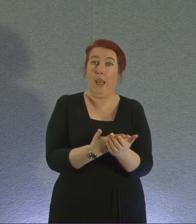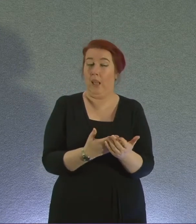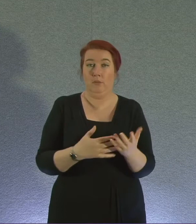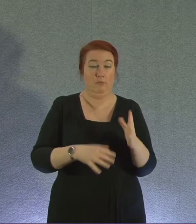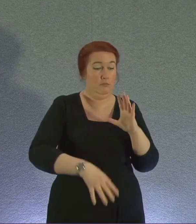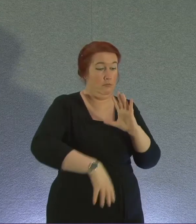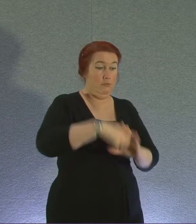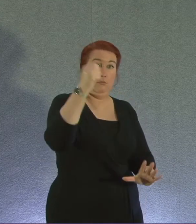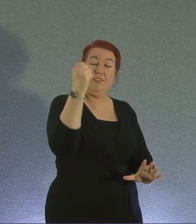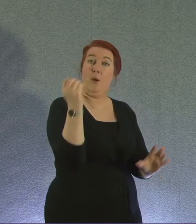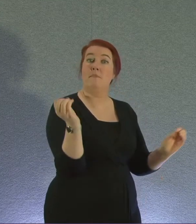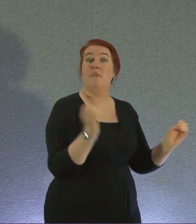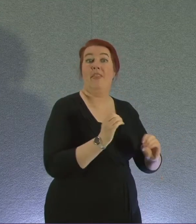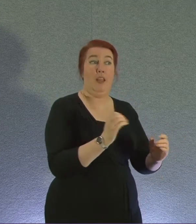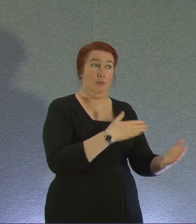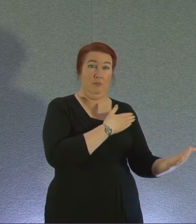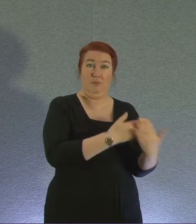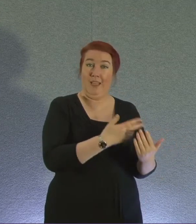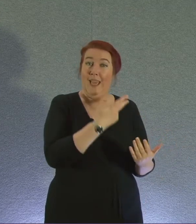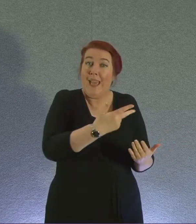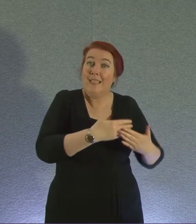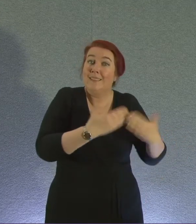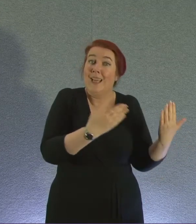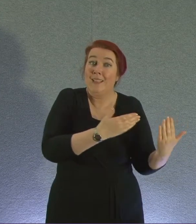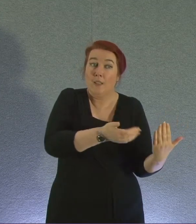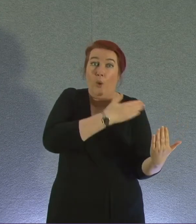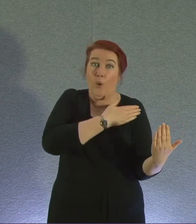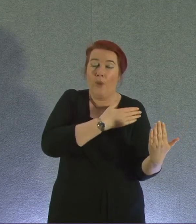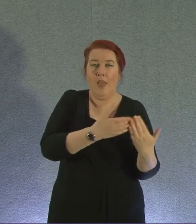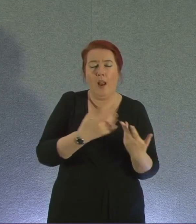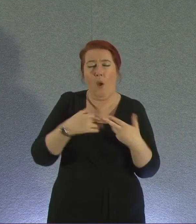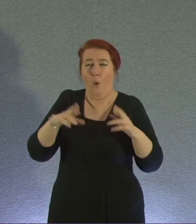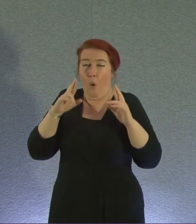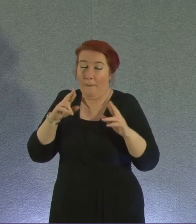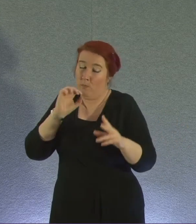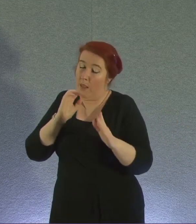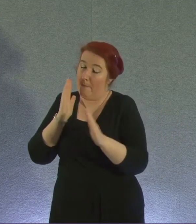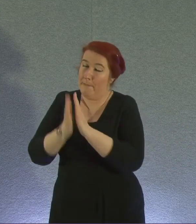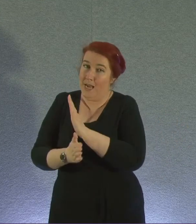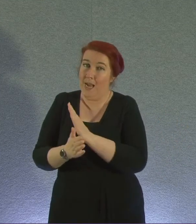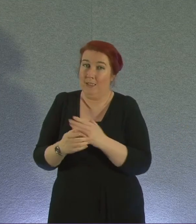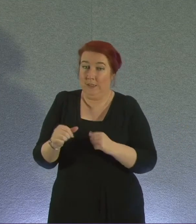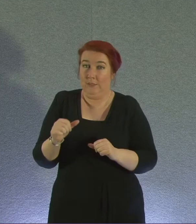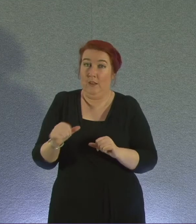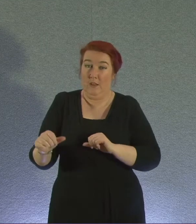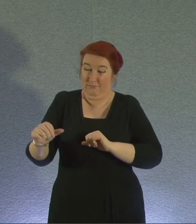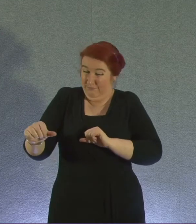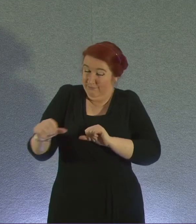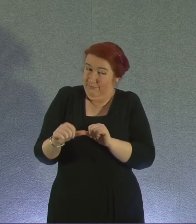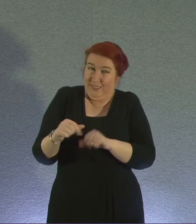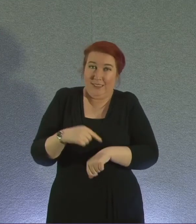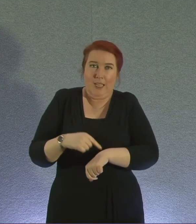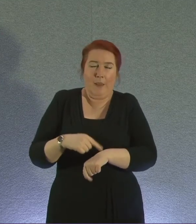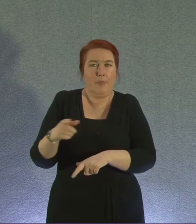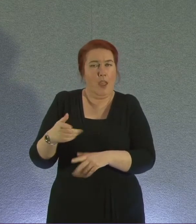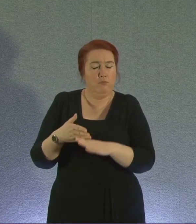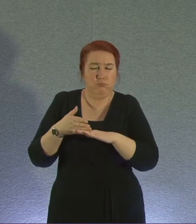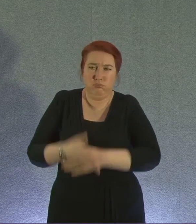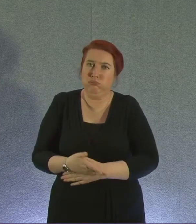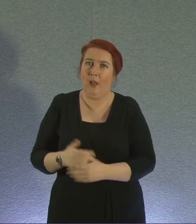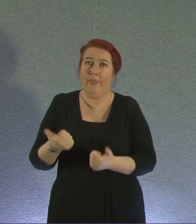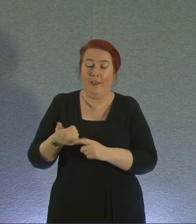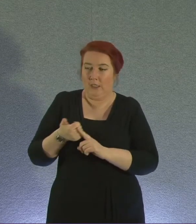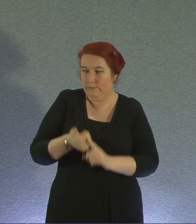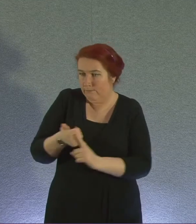nowhere 8 days ago to what I hope will pass very shortly. They have done an exceptional job, and they've carried on today supporting individual